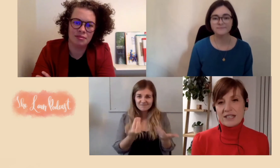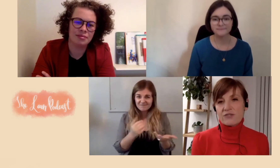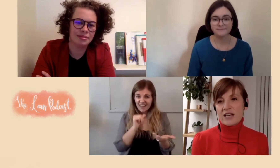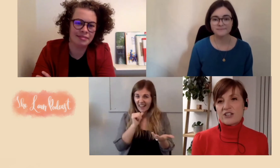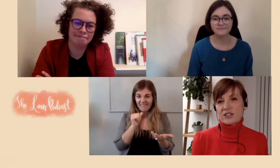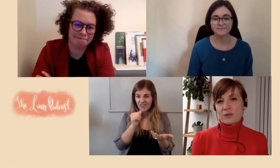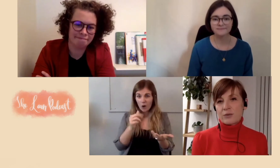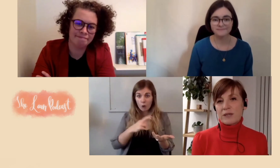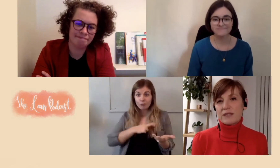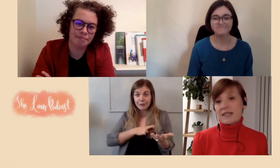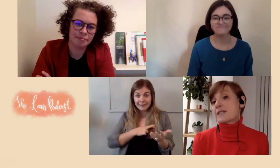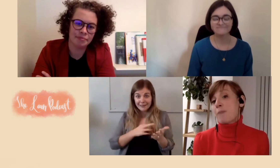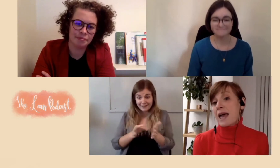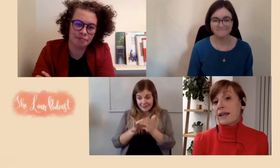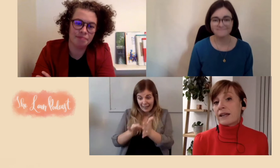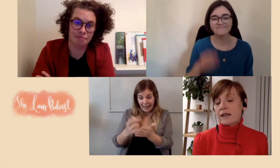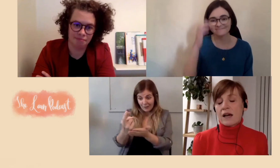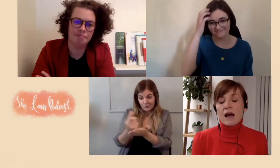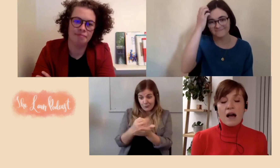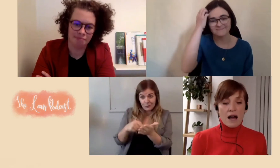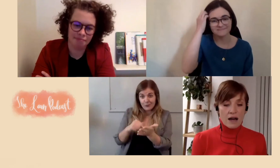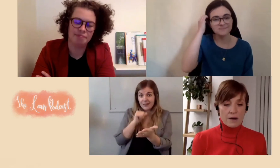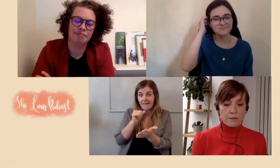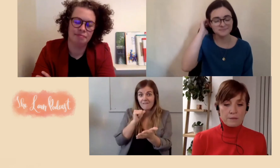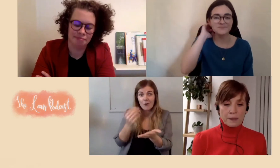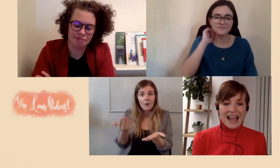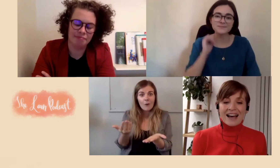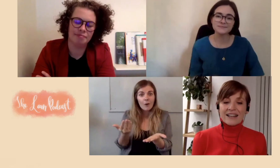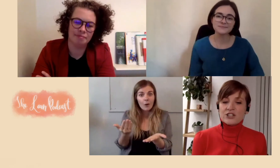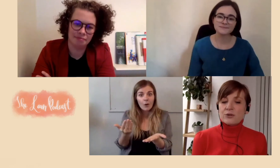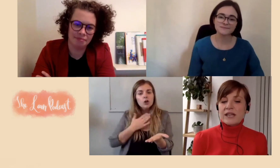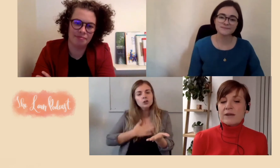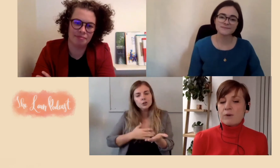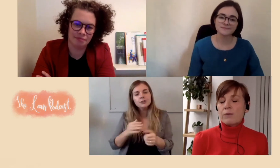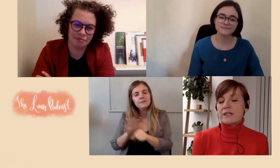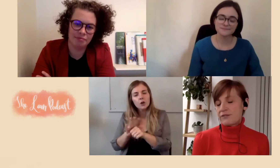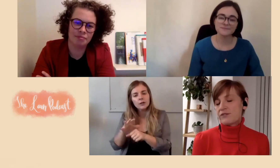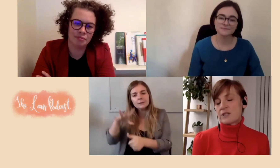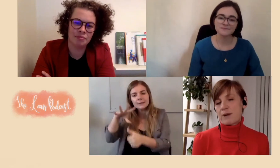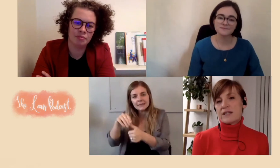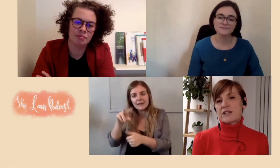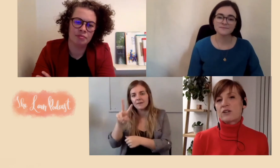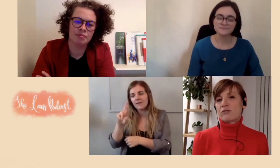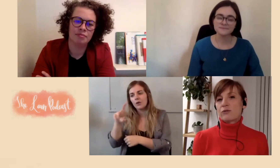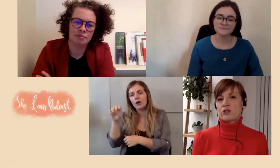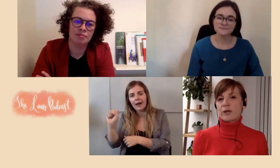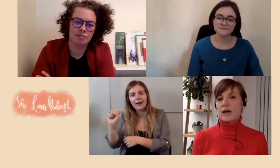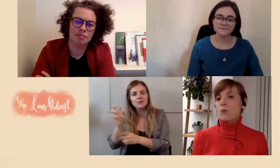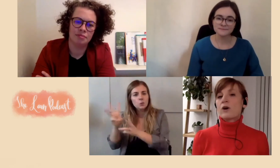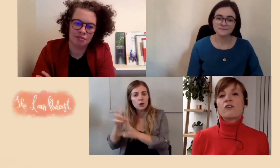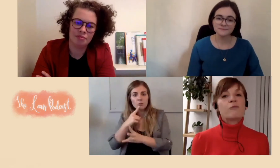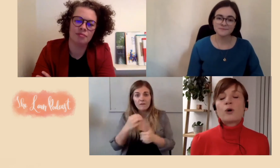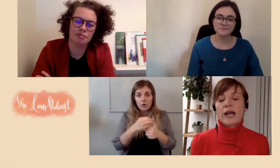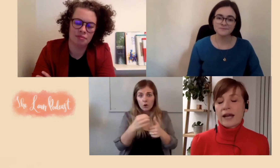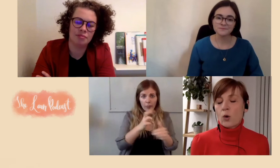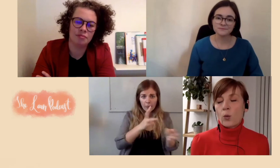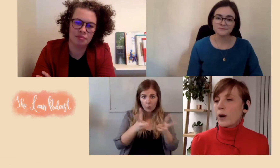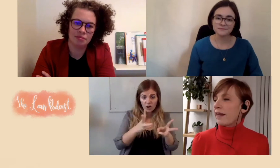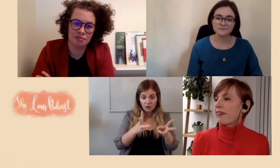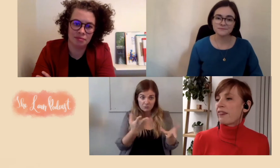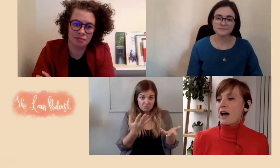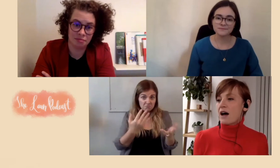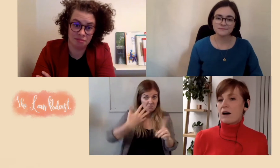rule book, there's no guidance for how we do it. Apart from like with VRS work, but with the other work, it's like, well, what is the importance